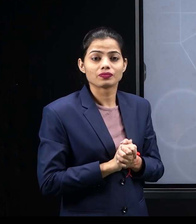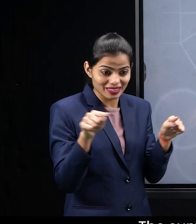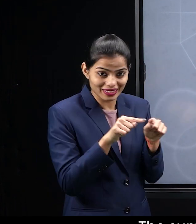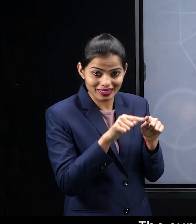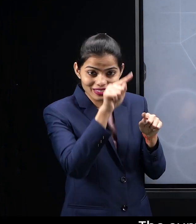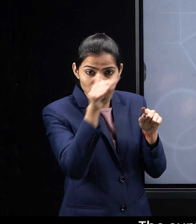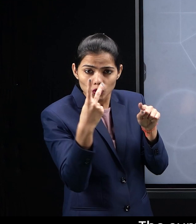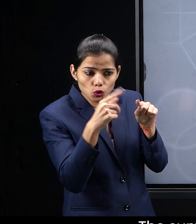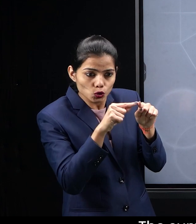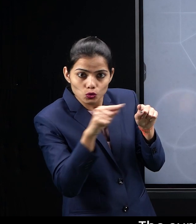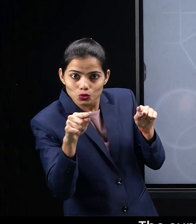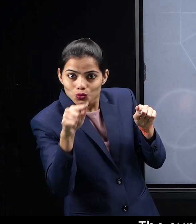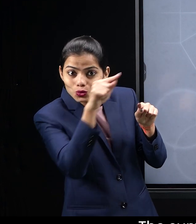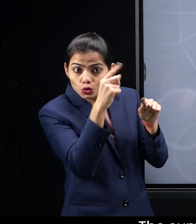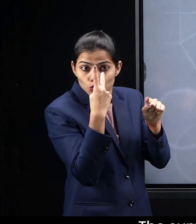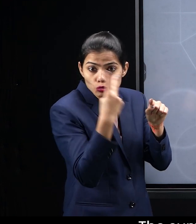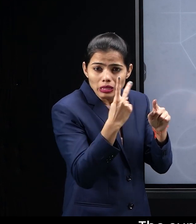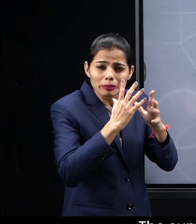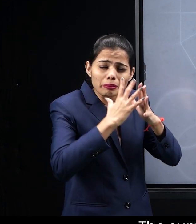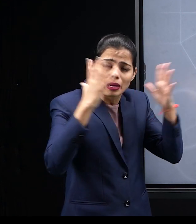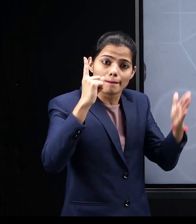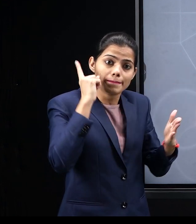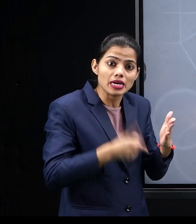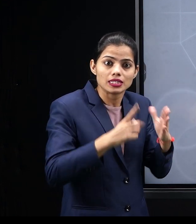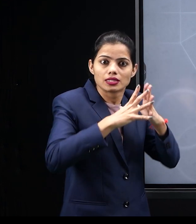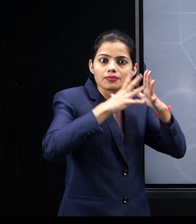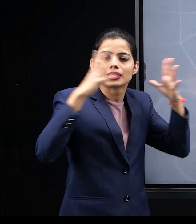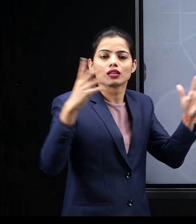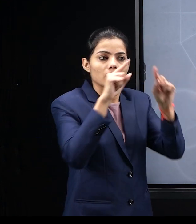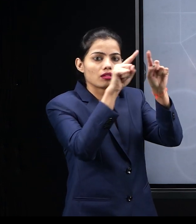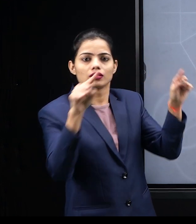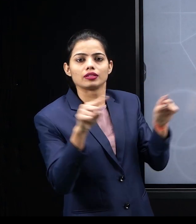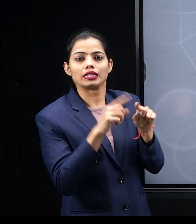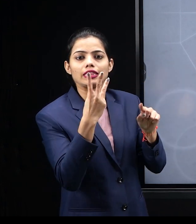The sum of any two sides must be greater than the third side.